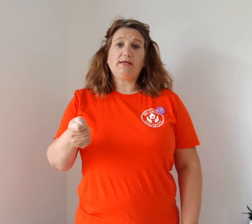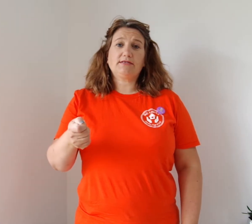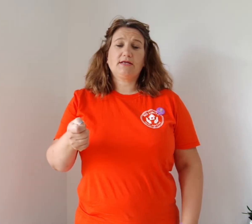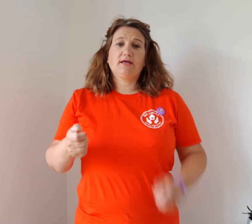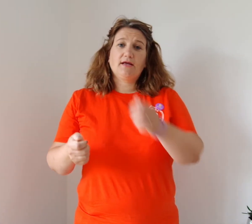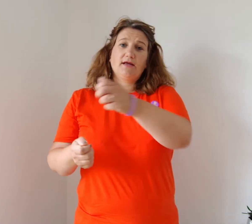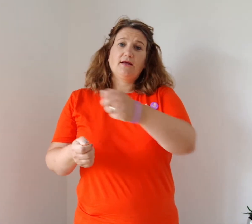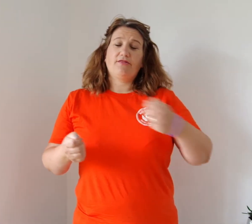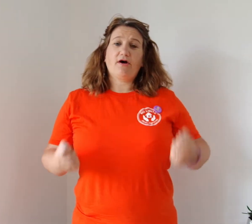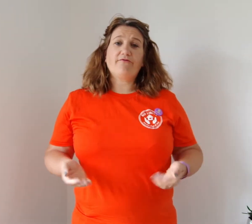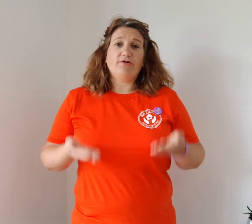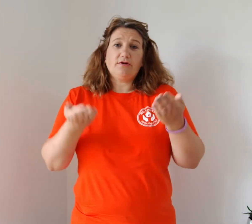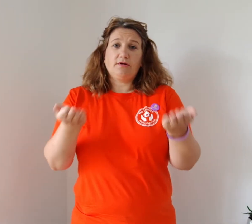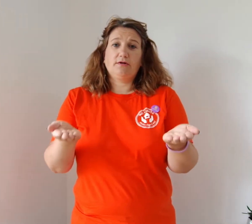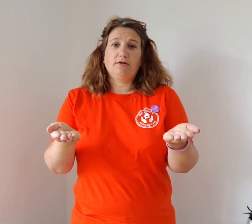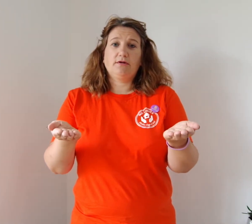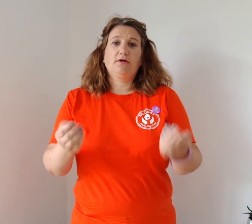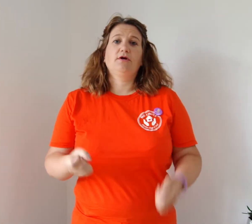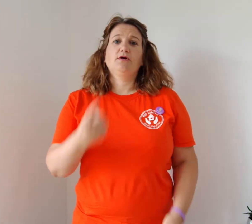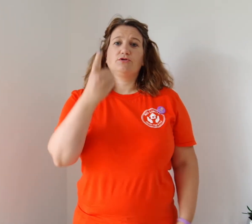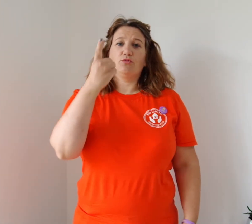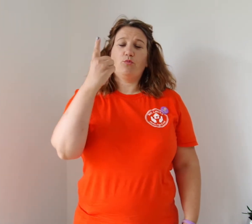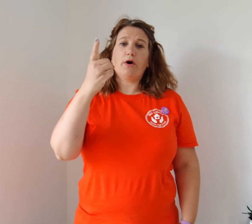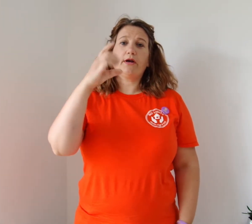Preheat the oven to